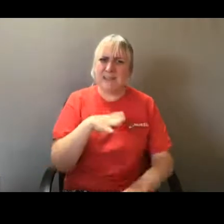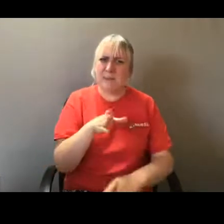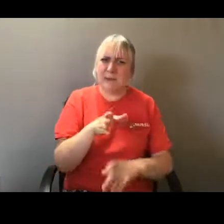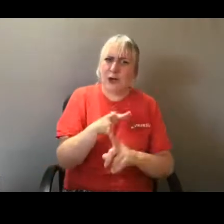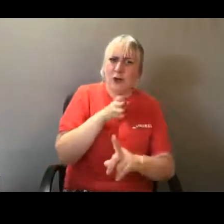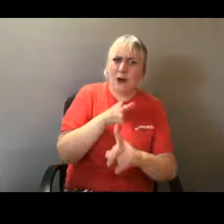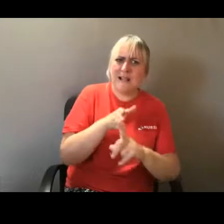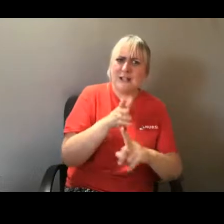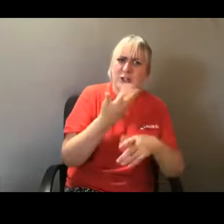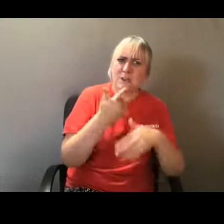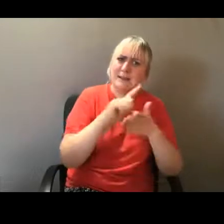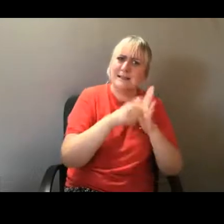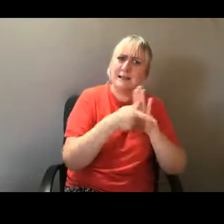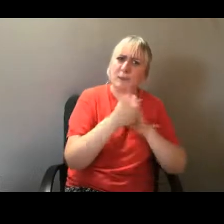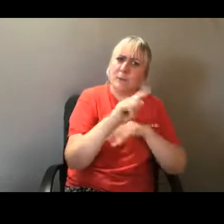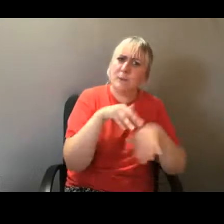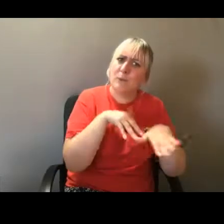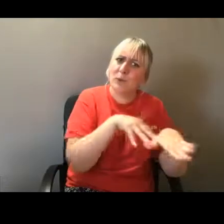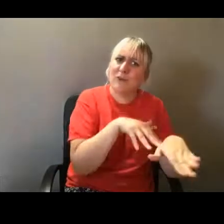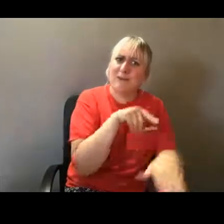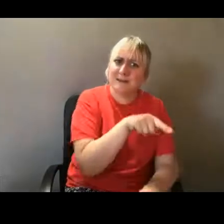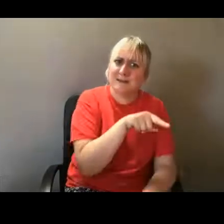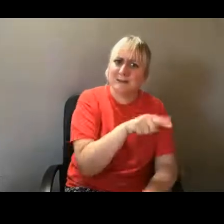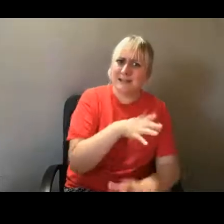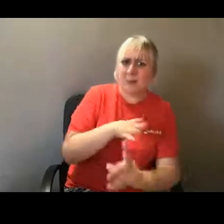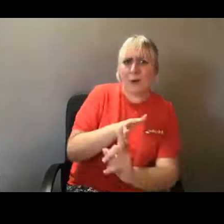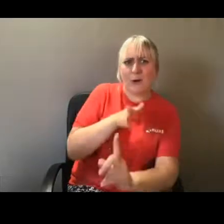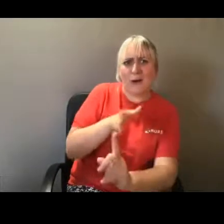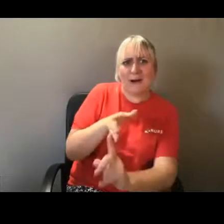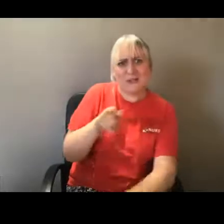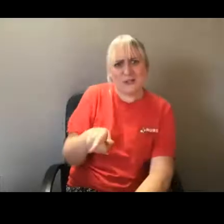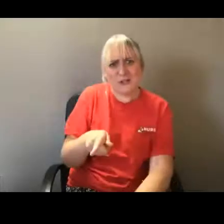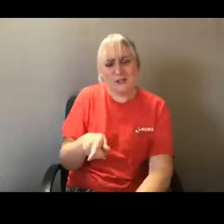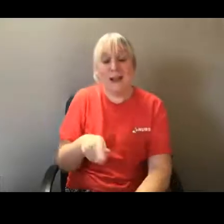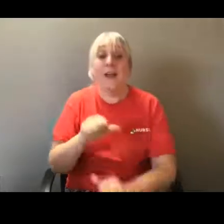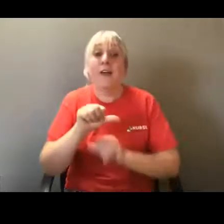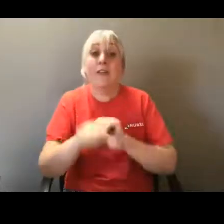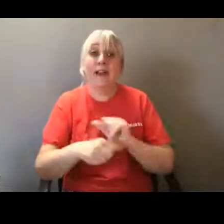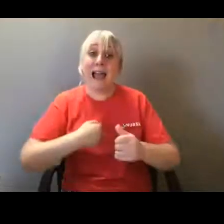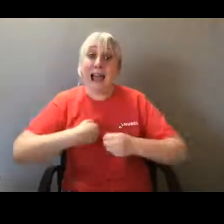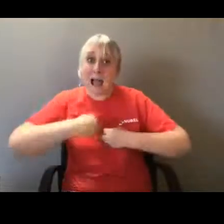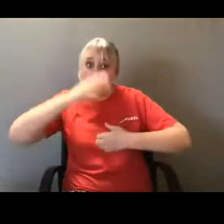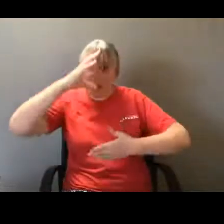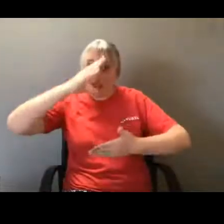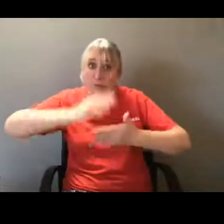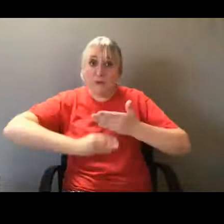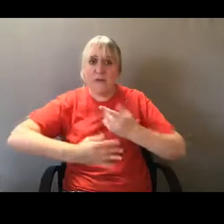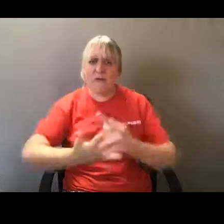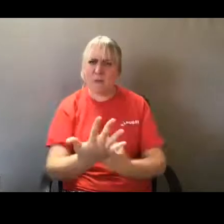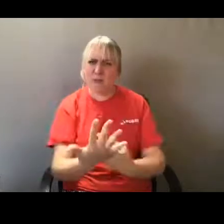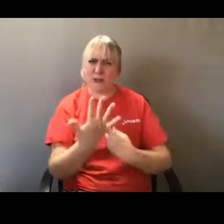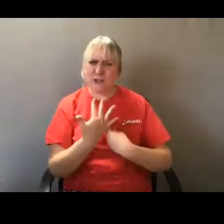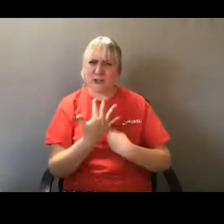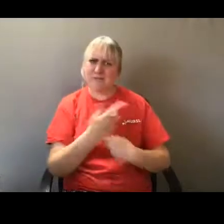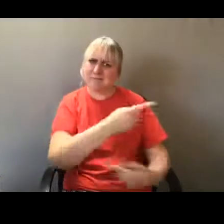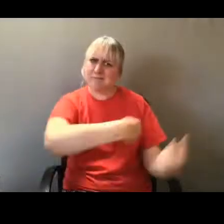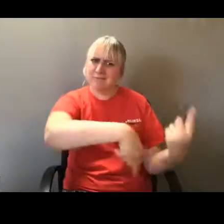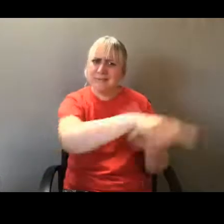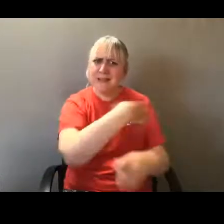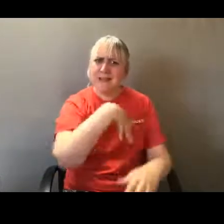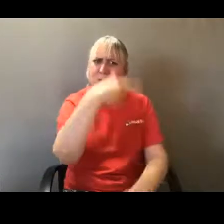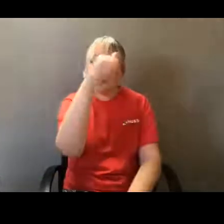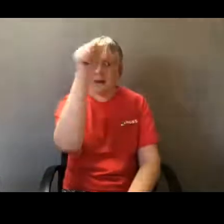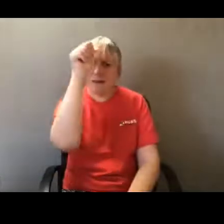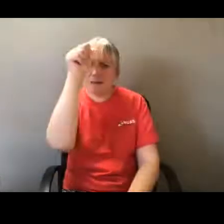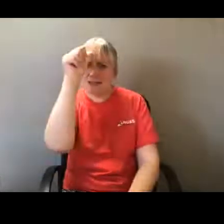movement. Then I think we need our experiences of oppression to be included in the movement's understanding of what disability and disablement